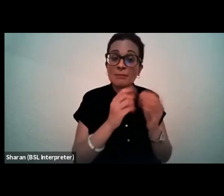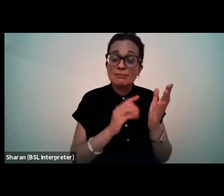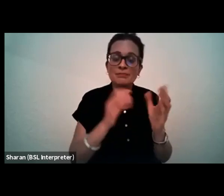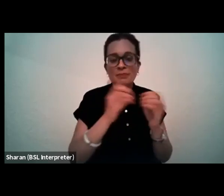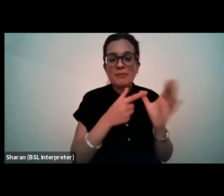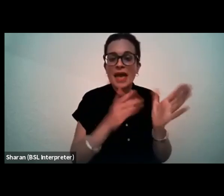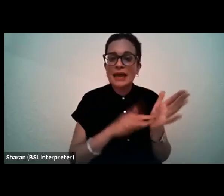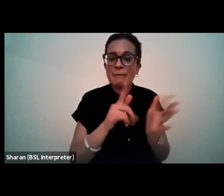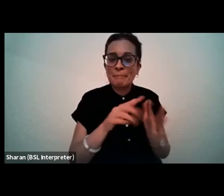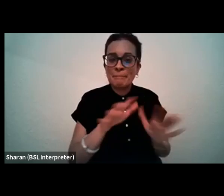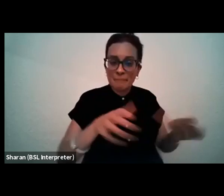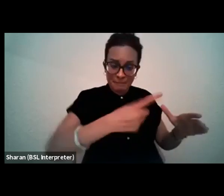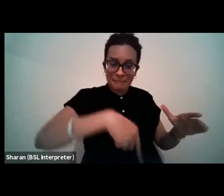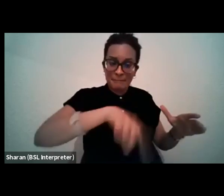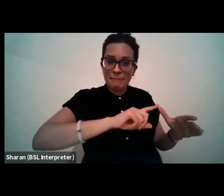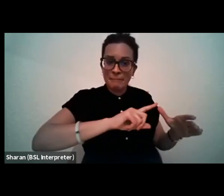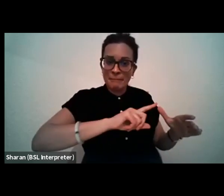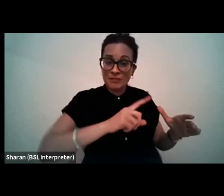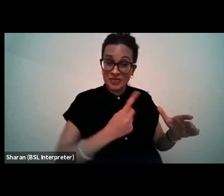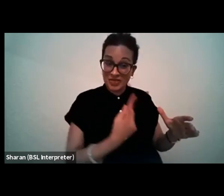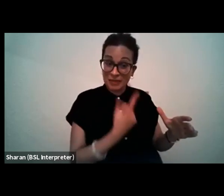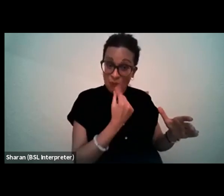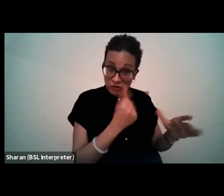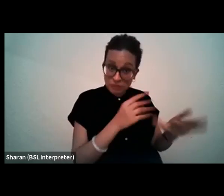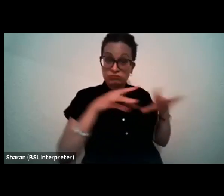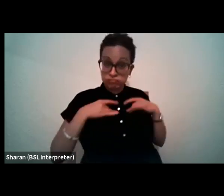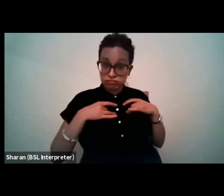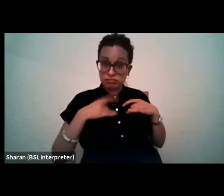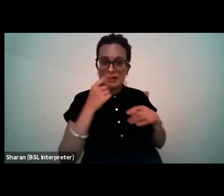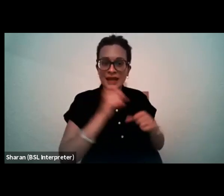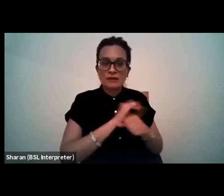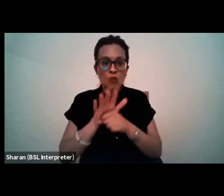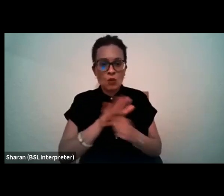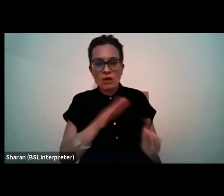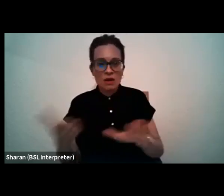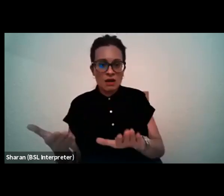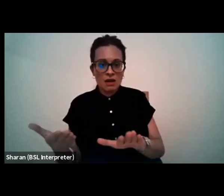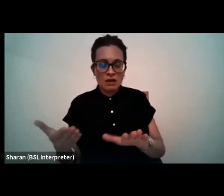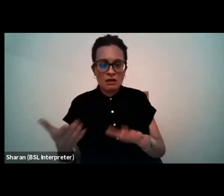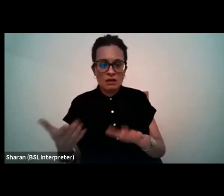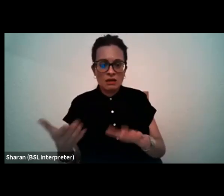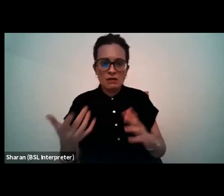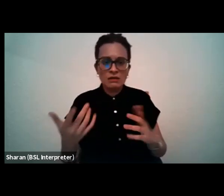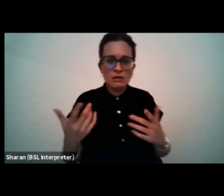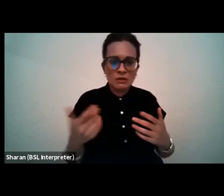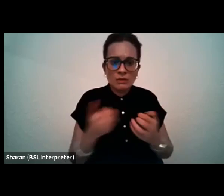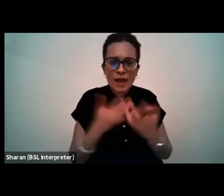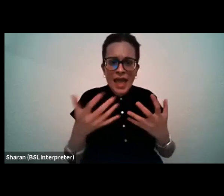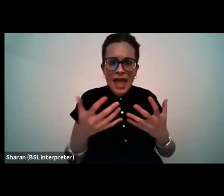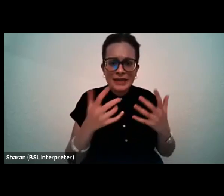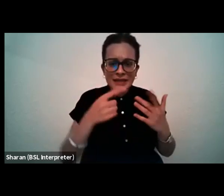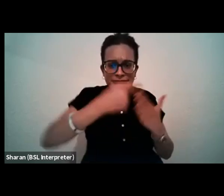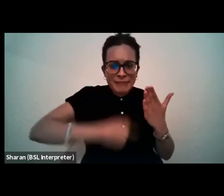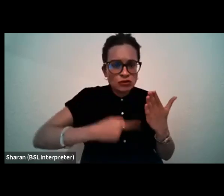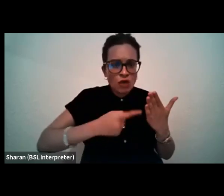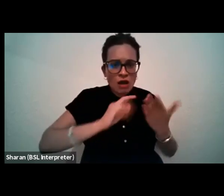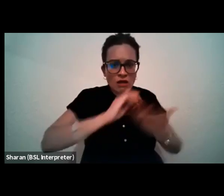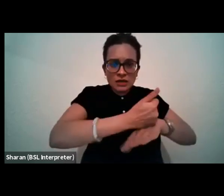likely to actually die from COVID-19, there have been no measures put in place to shield